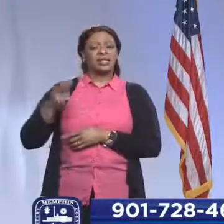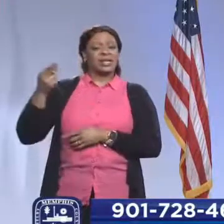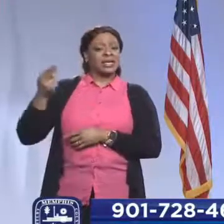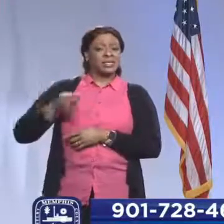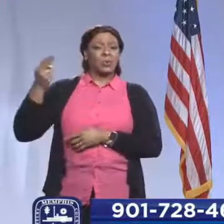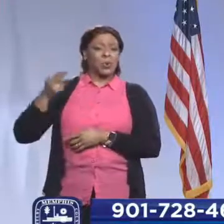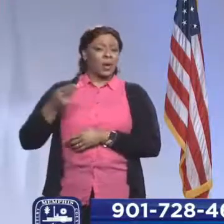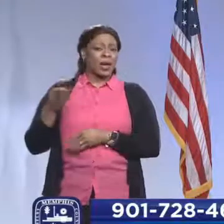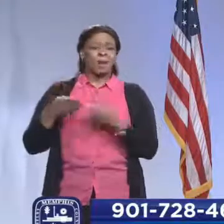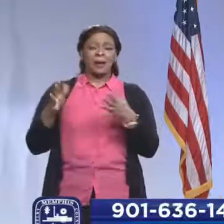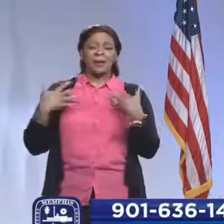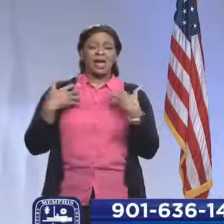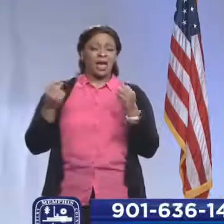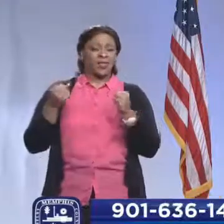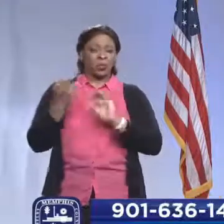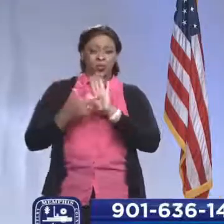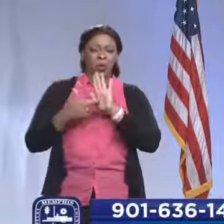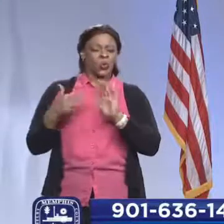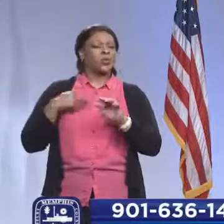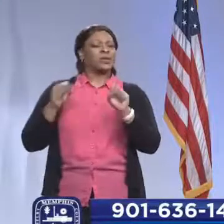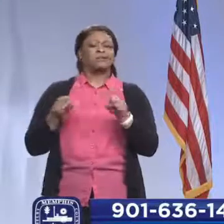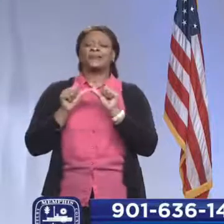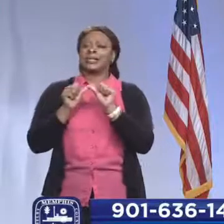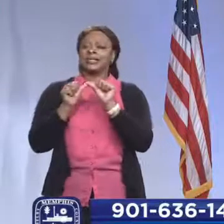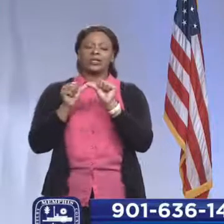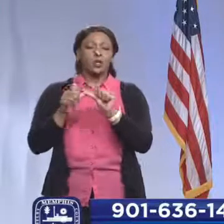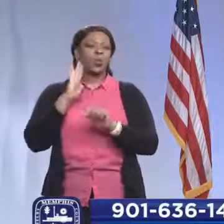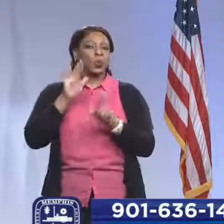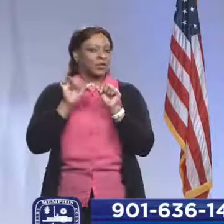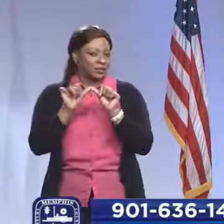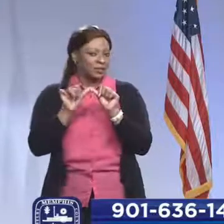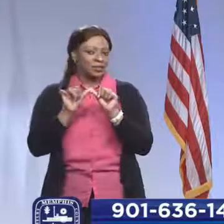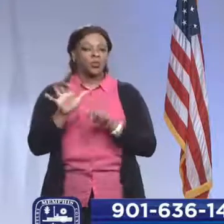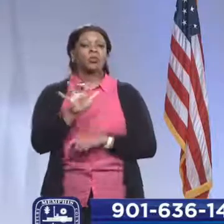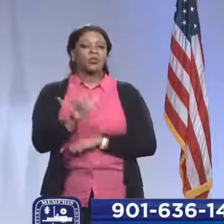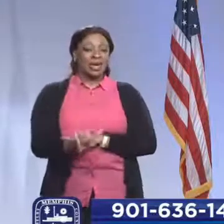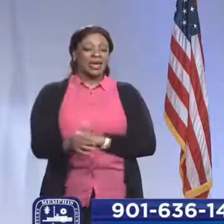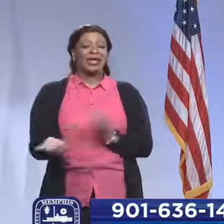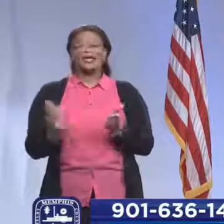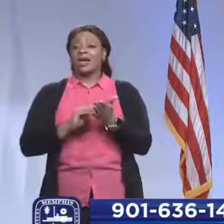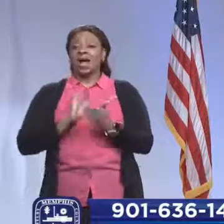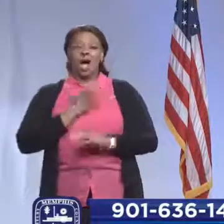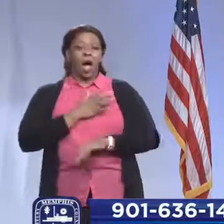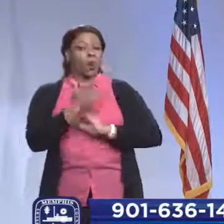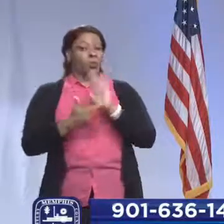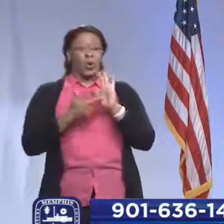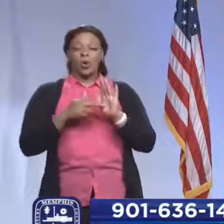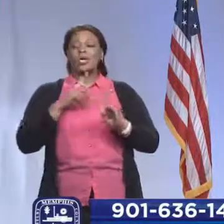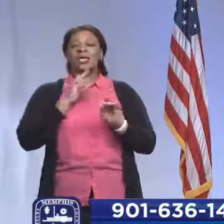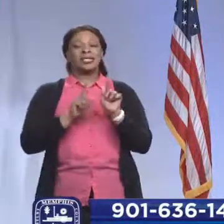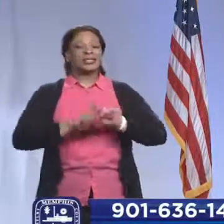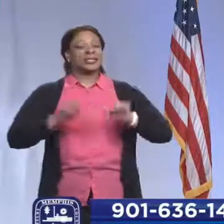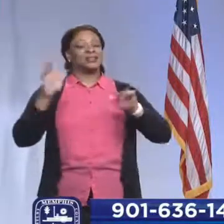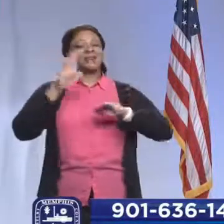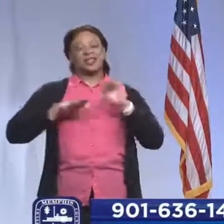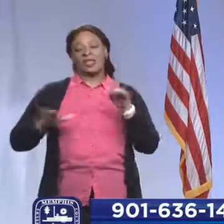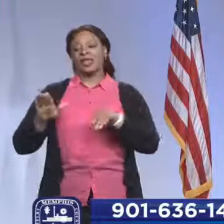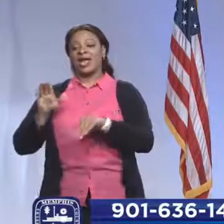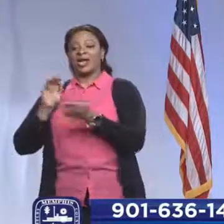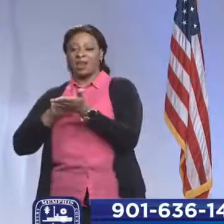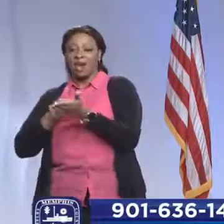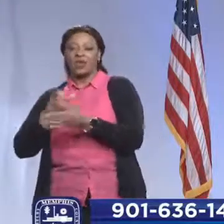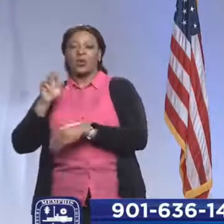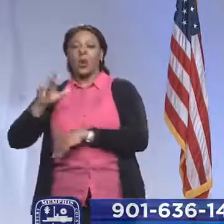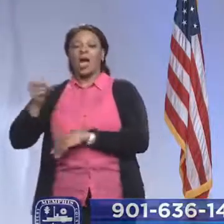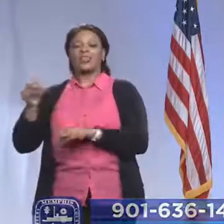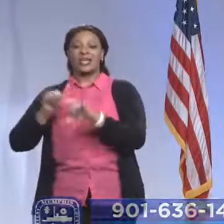public health role, and so we can continue and will continue to do that. But again, our role is significantly different than our physician or